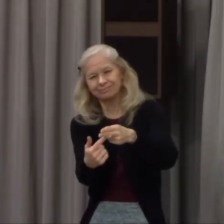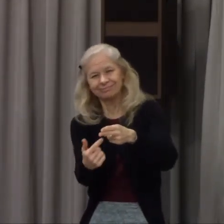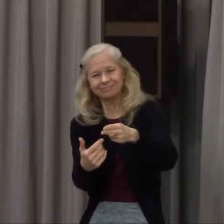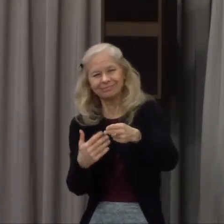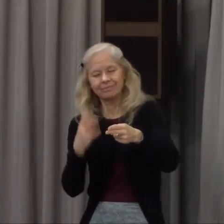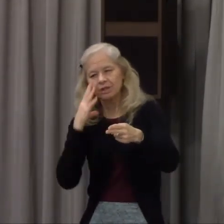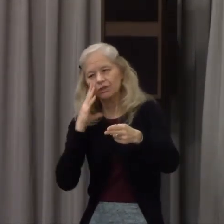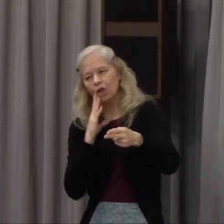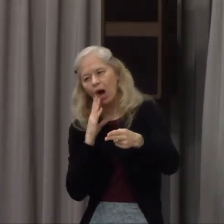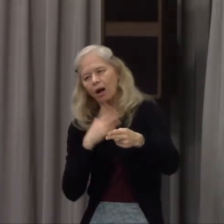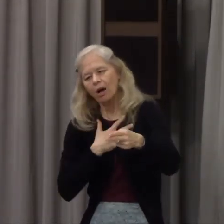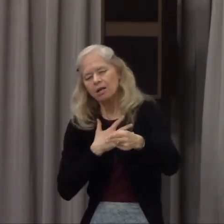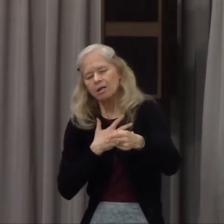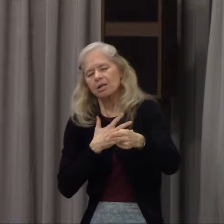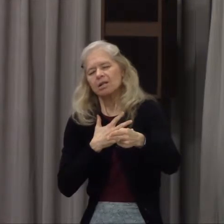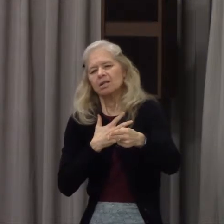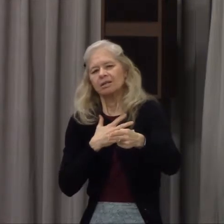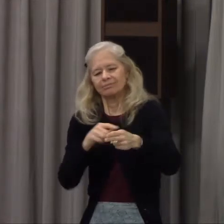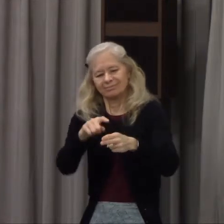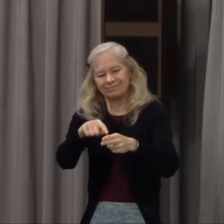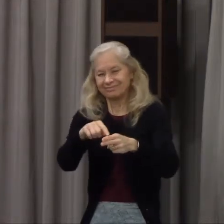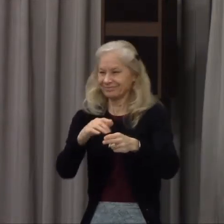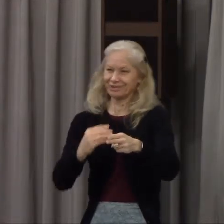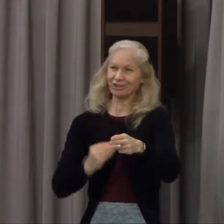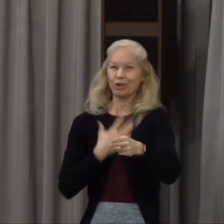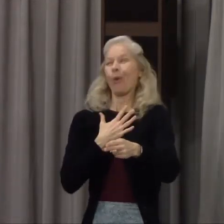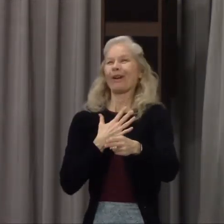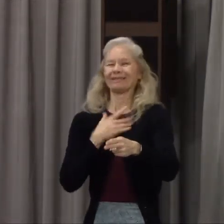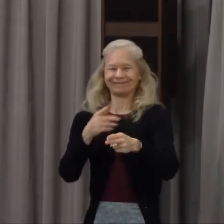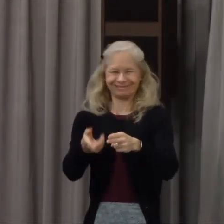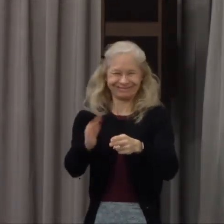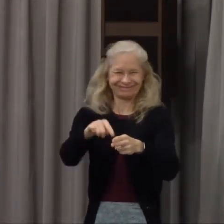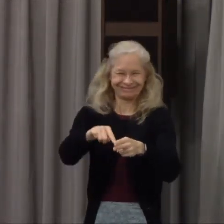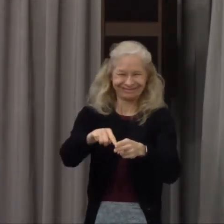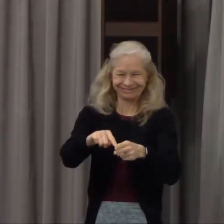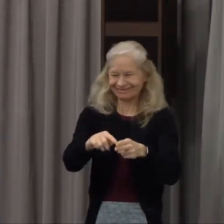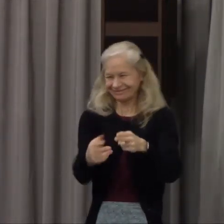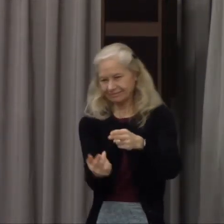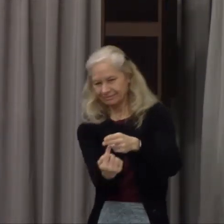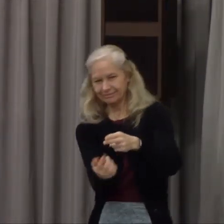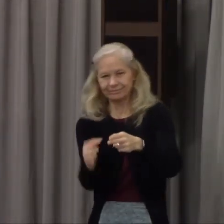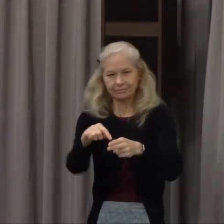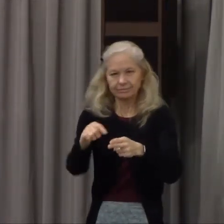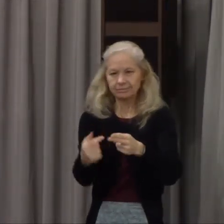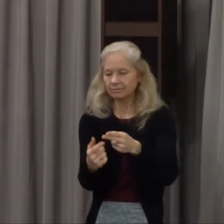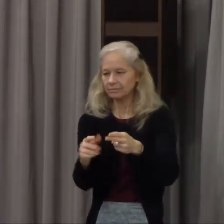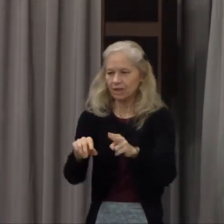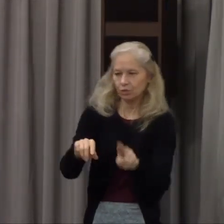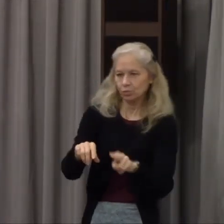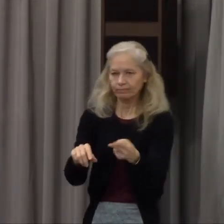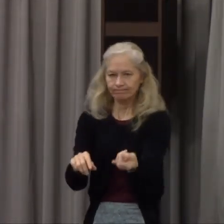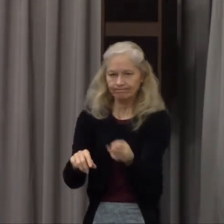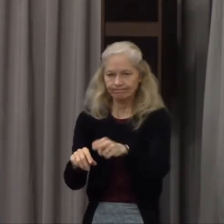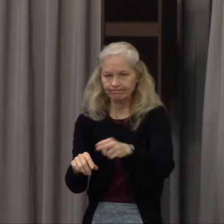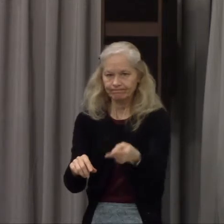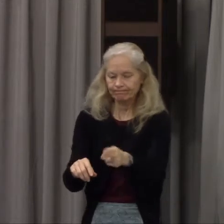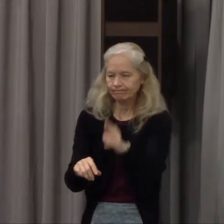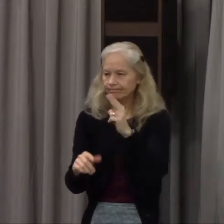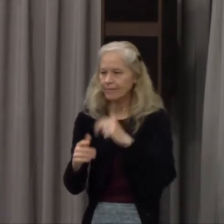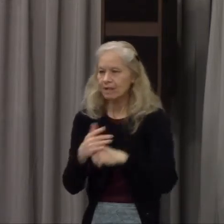in words of what God does for us when we receive Christ. And I would say to you, we can't even express the wrath and the judgment